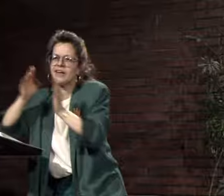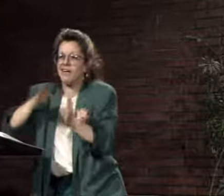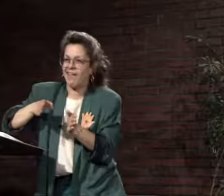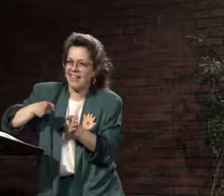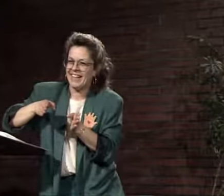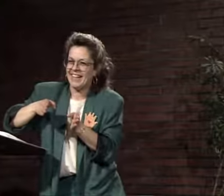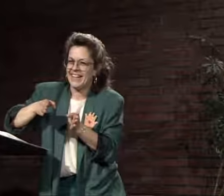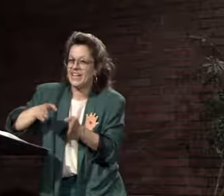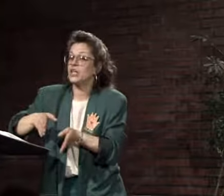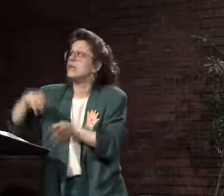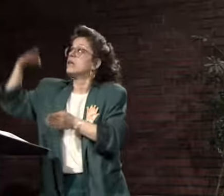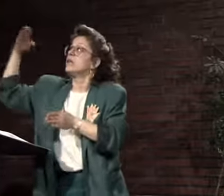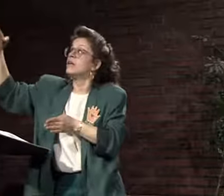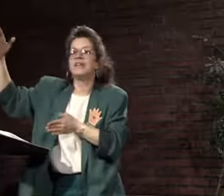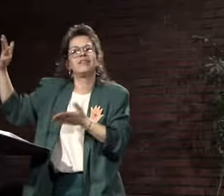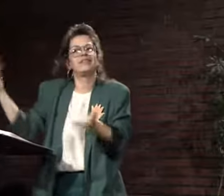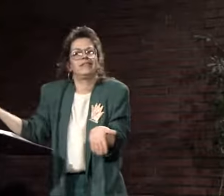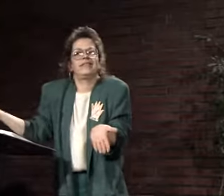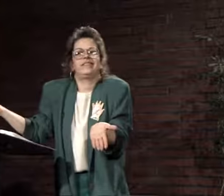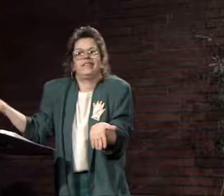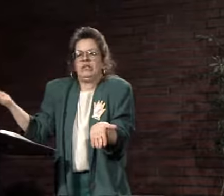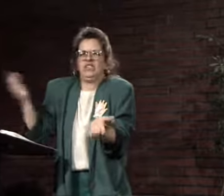you have to hear and to have to listen for that.